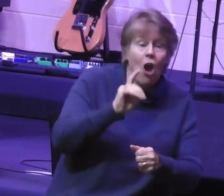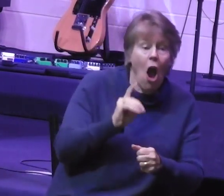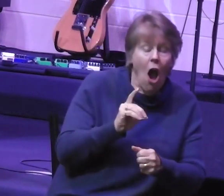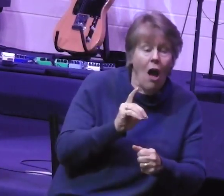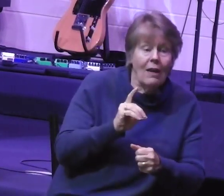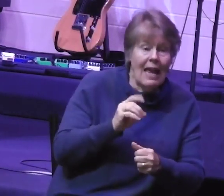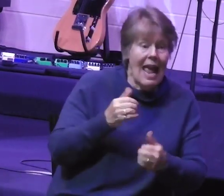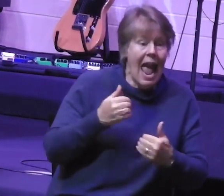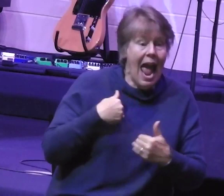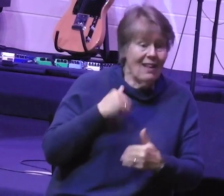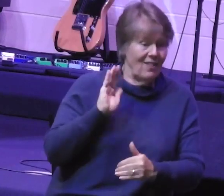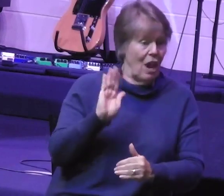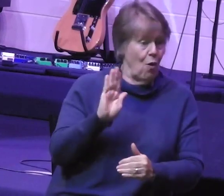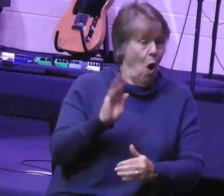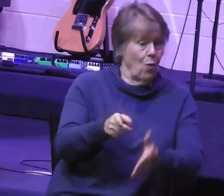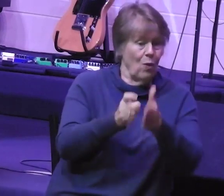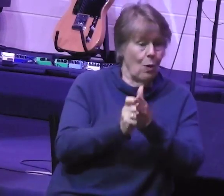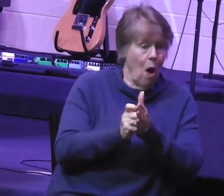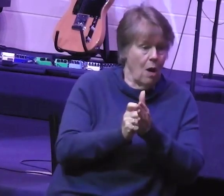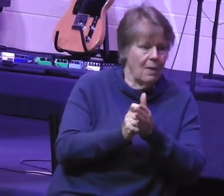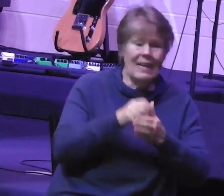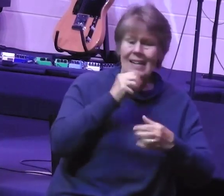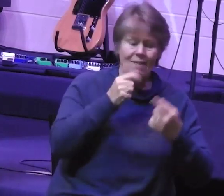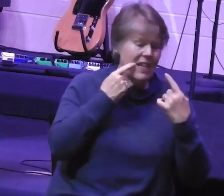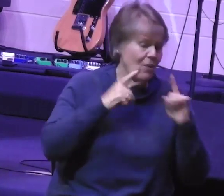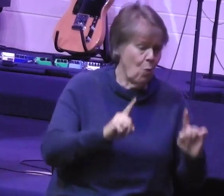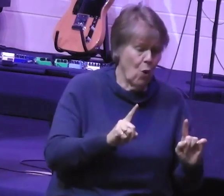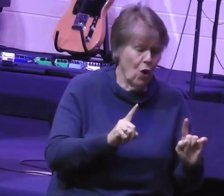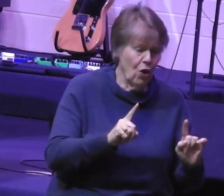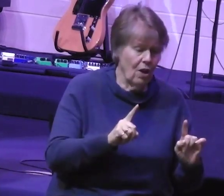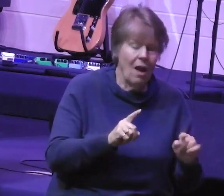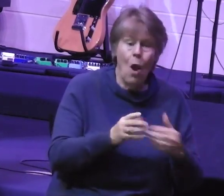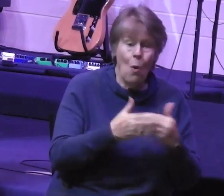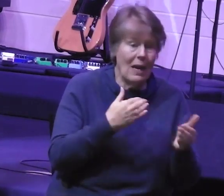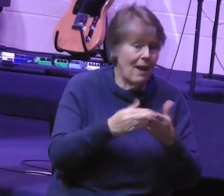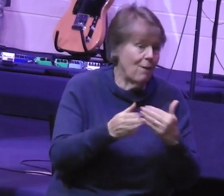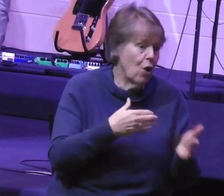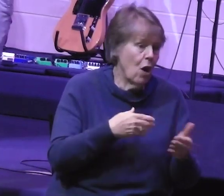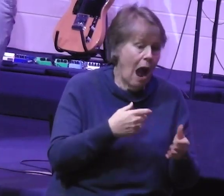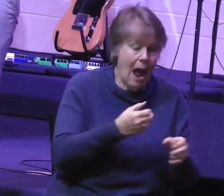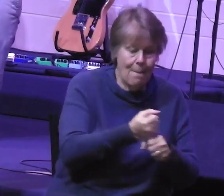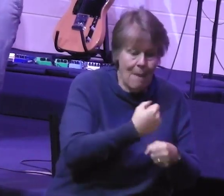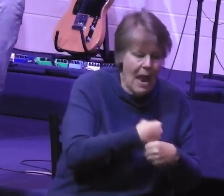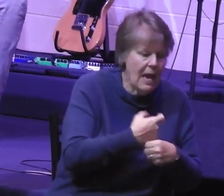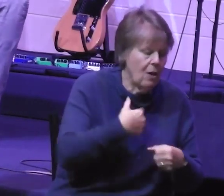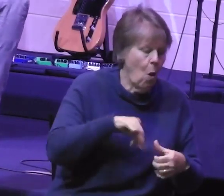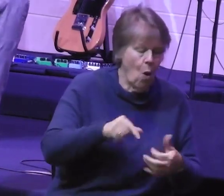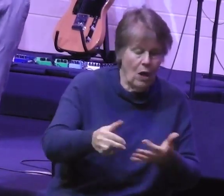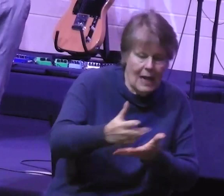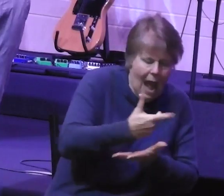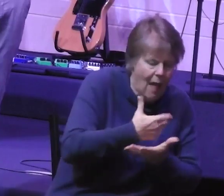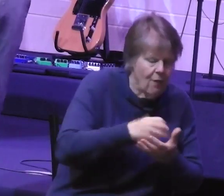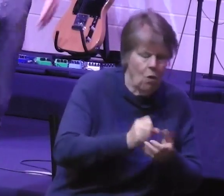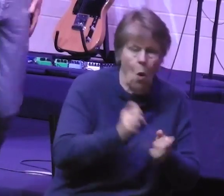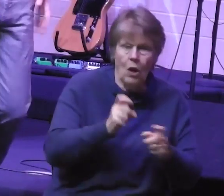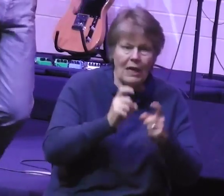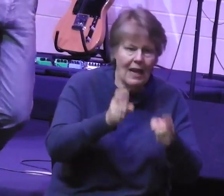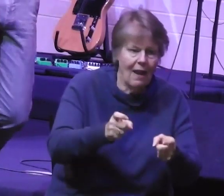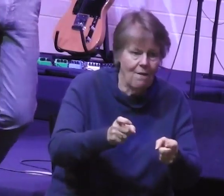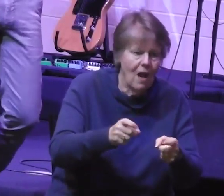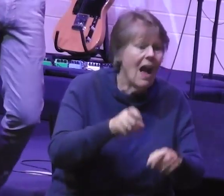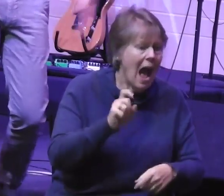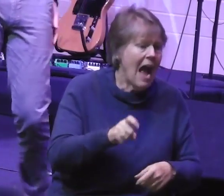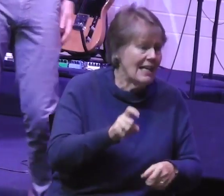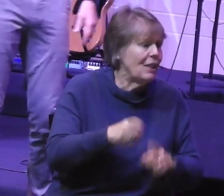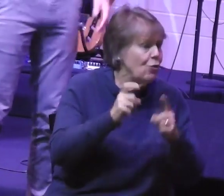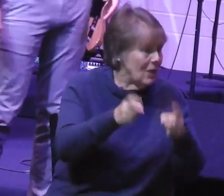doesn't work, whatever I give, whatever I do, whatever I create, if it doesn't work, I just have to give more. And